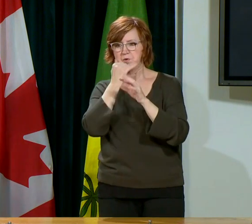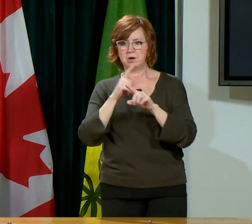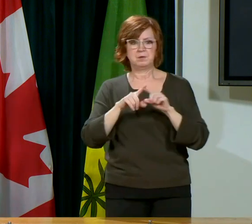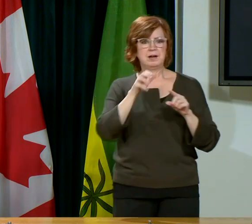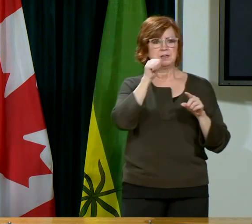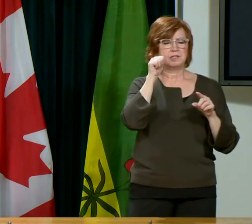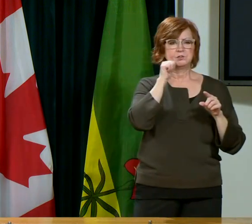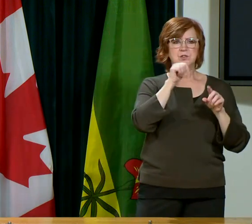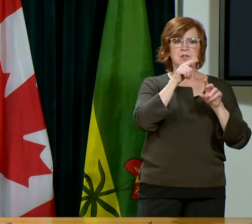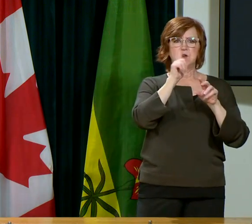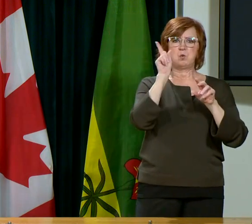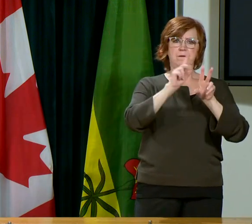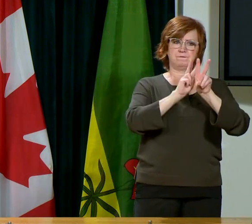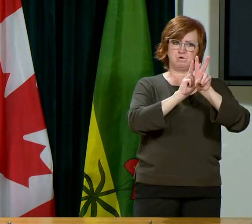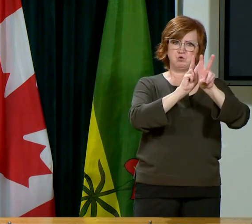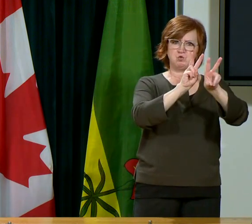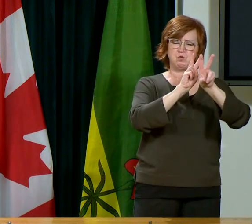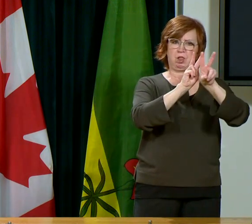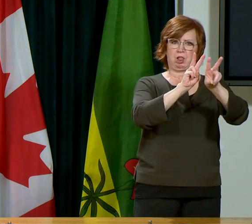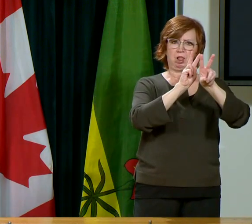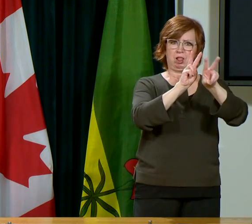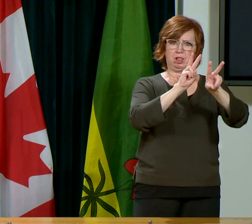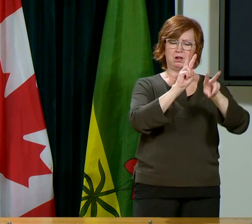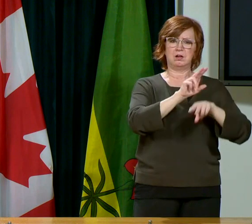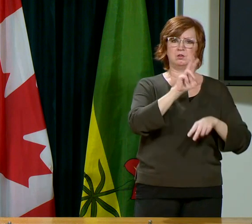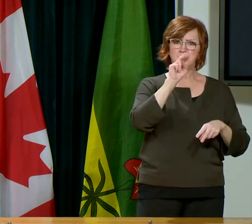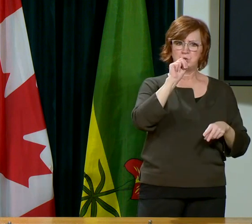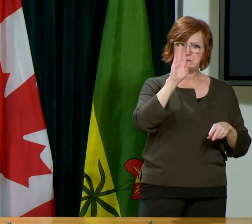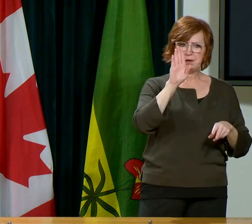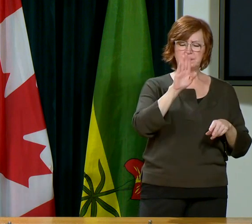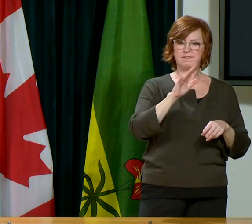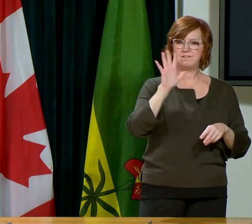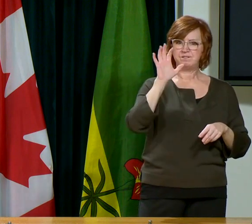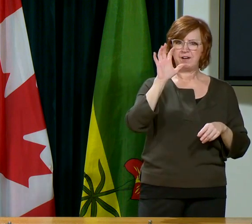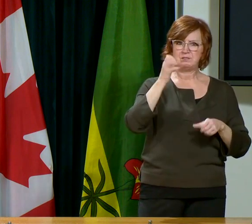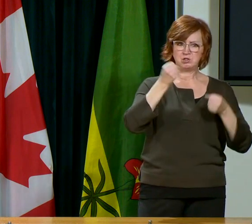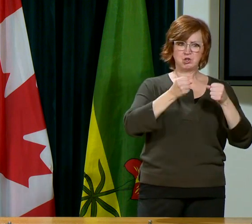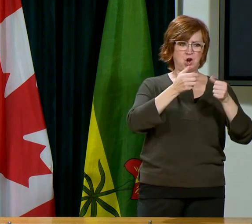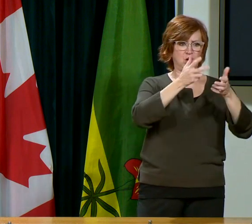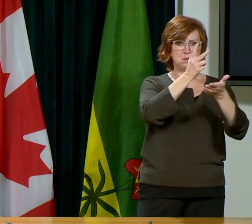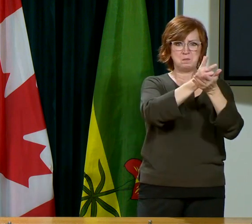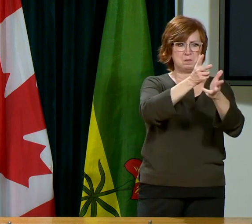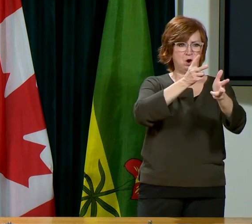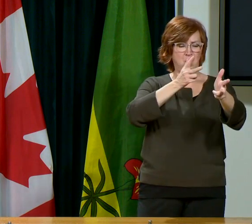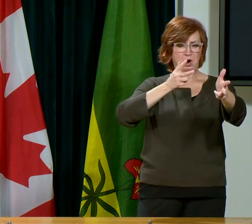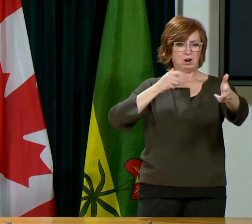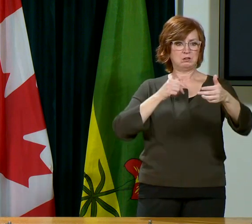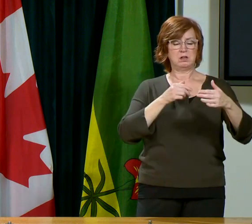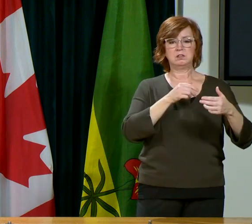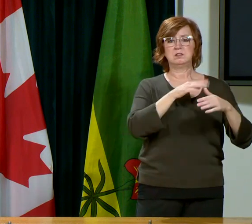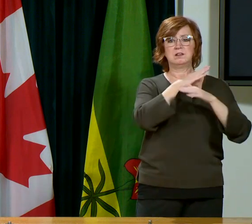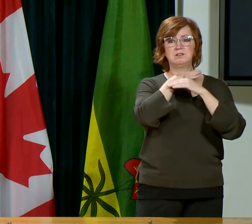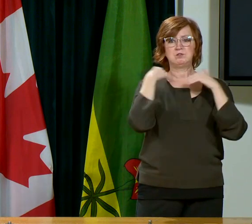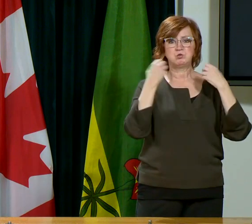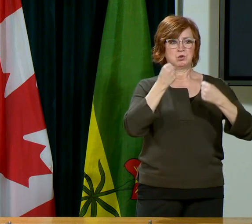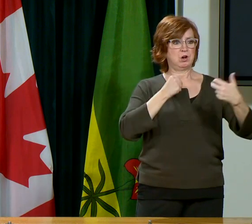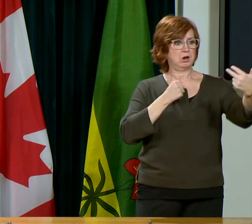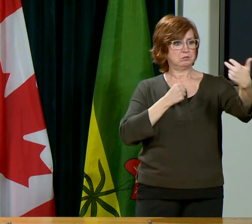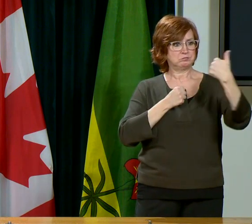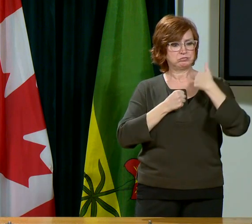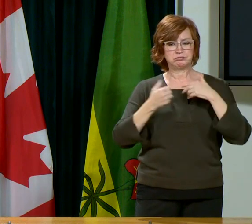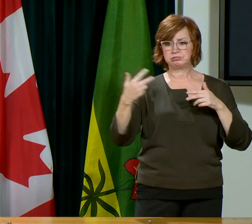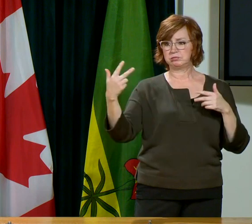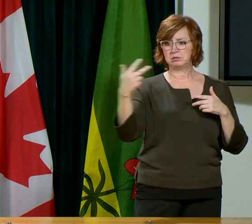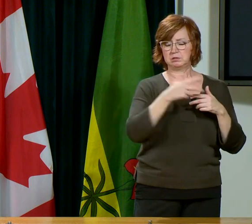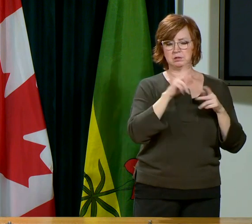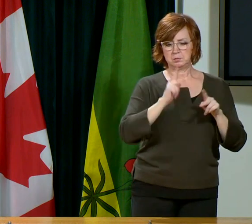a hitch. So the question has to do with what sort of plan would need to be in place to reassure public health authorities